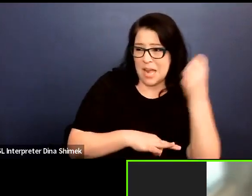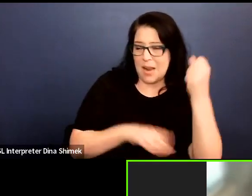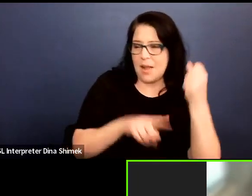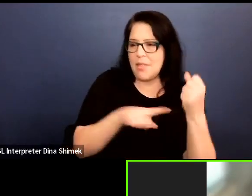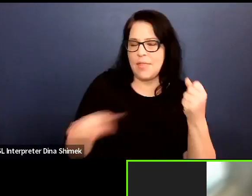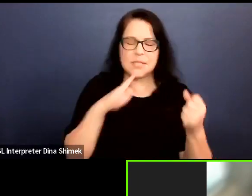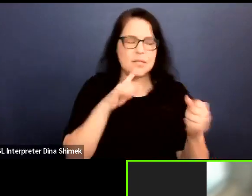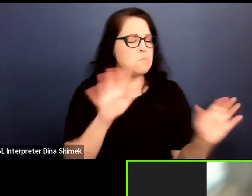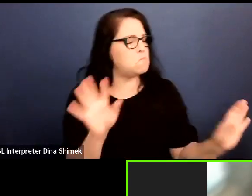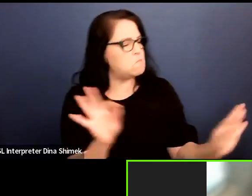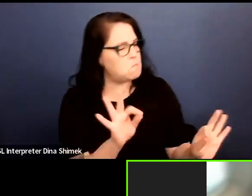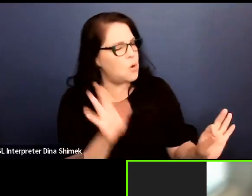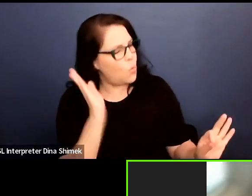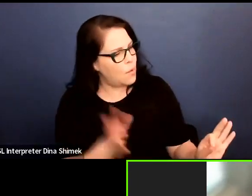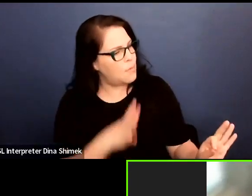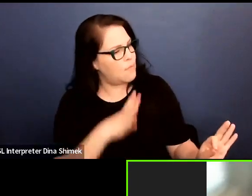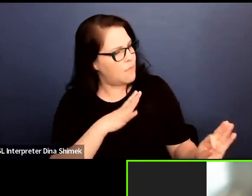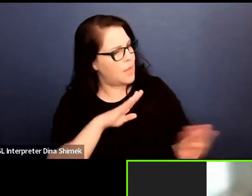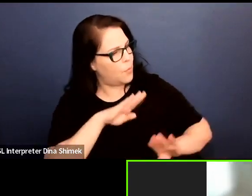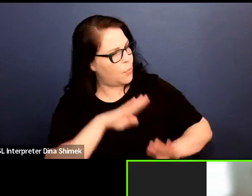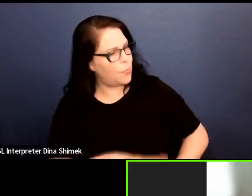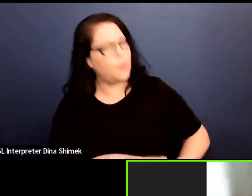of that and set me up.